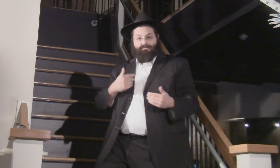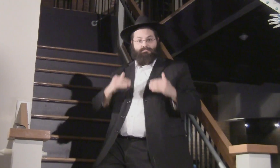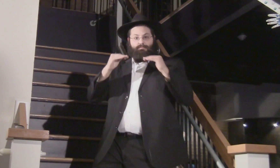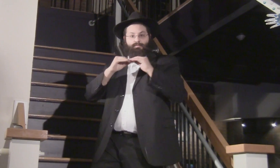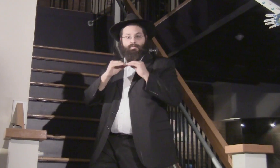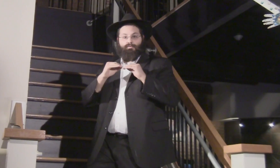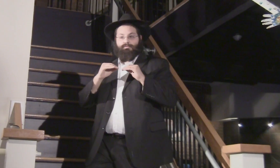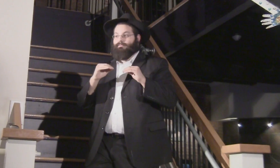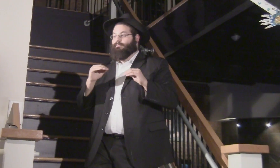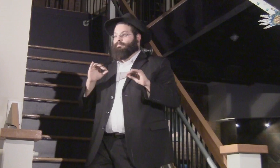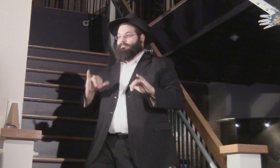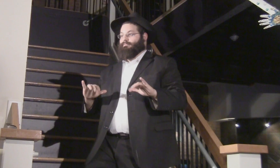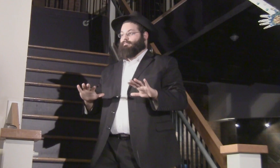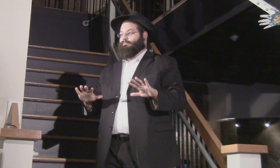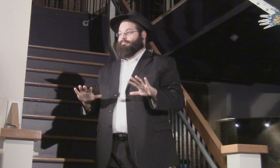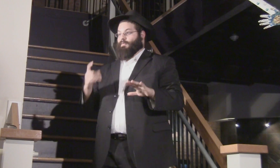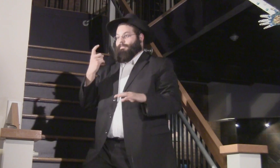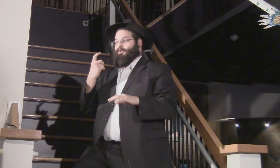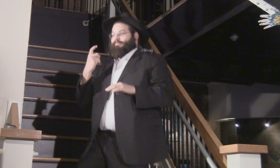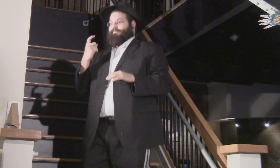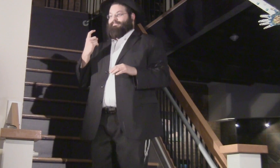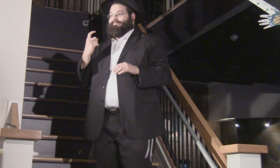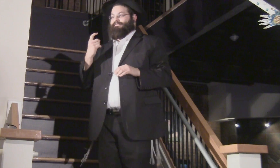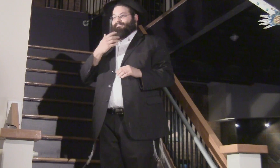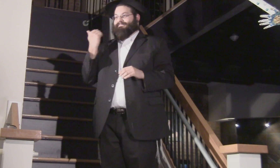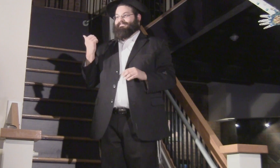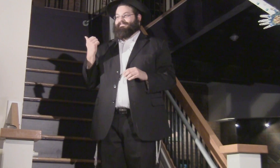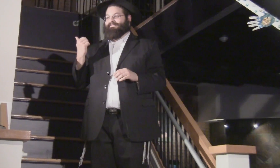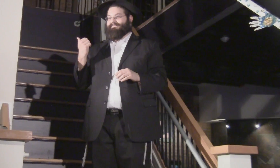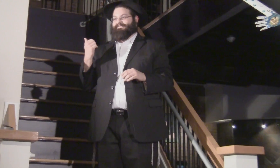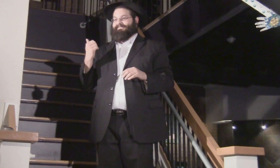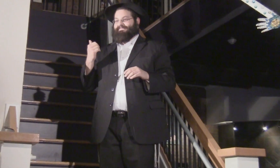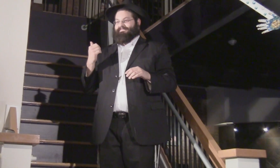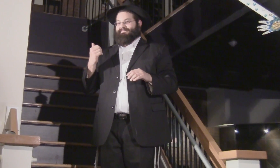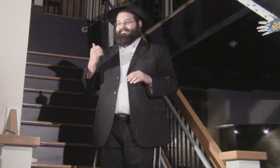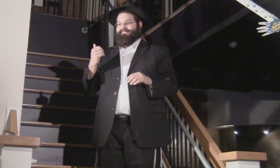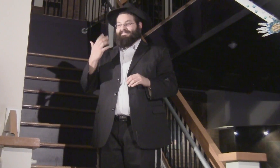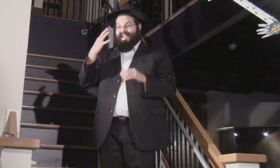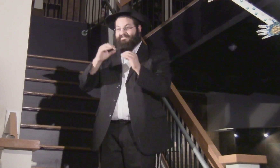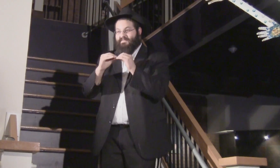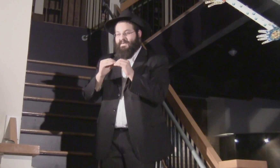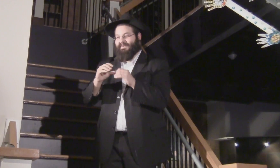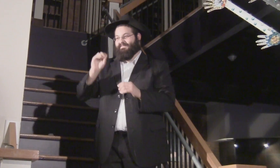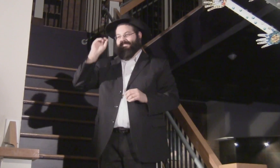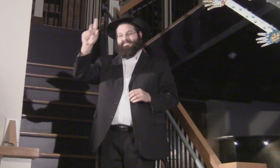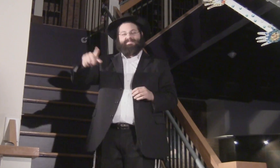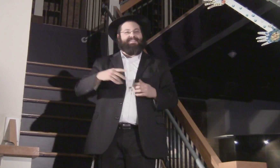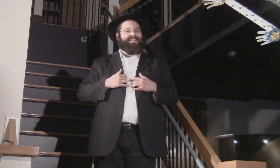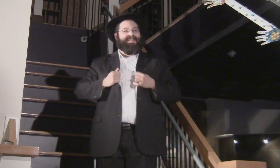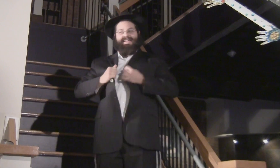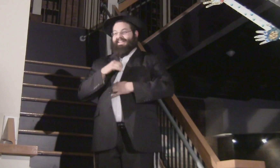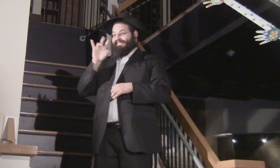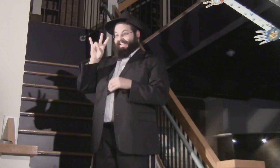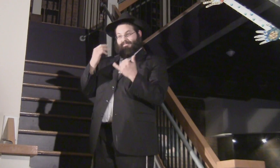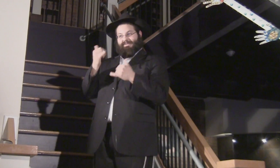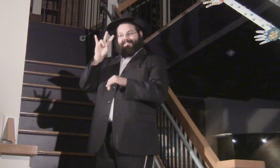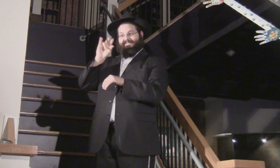Hello. Can you see me? Do you want me to go up one more step? One more? Is this better? 5 more?